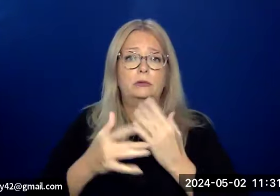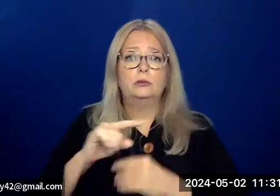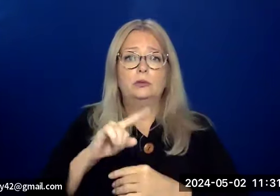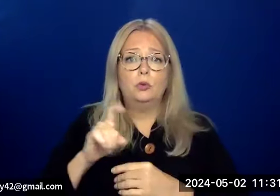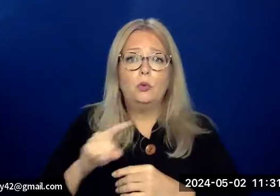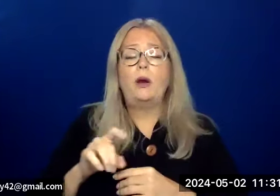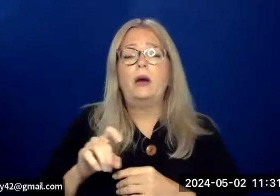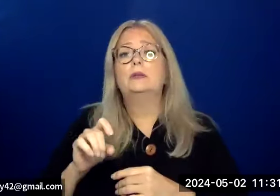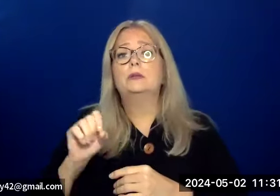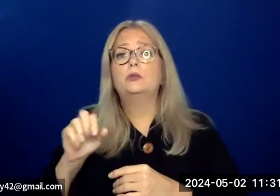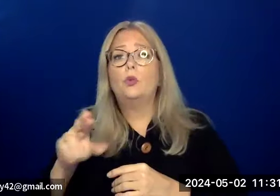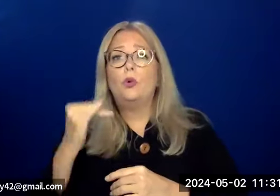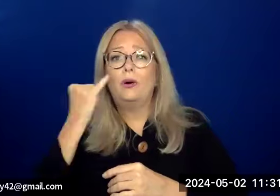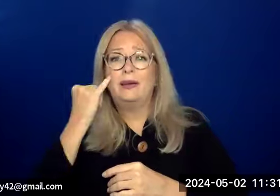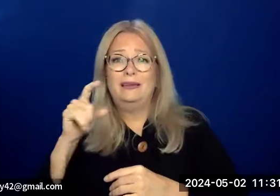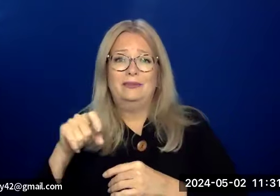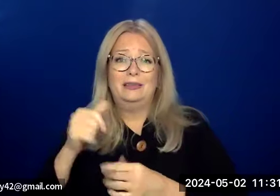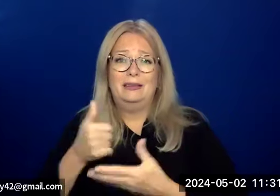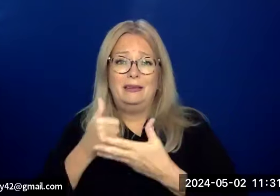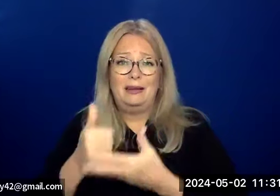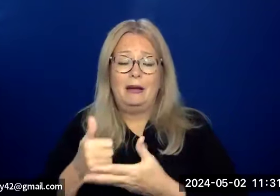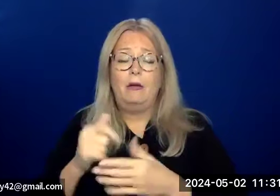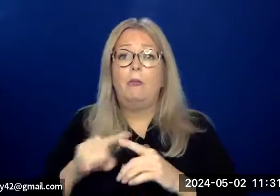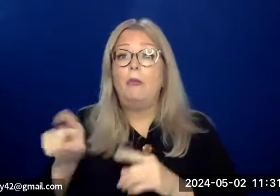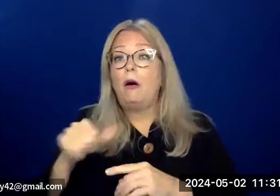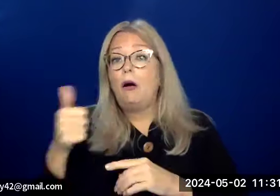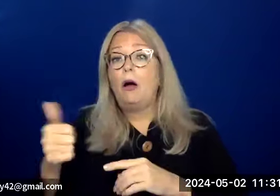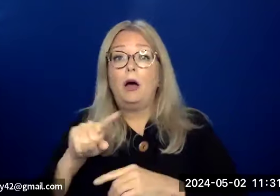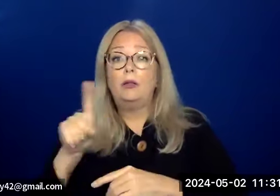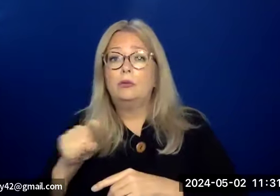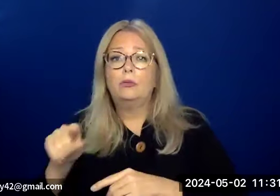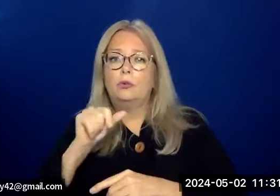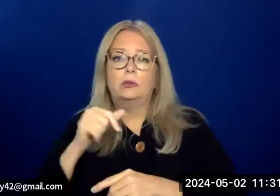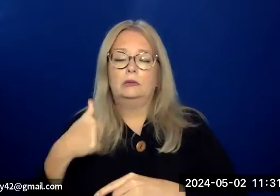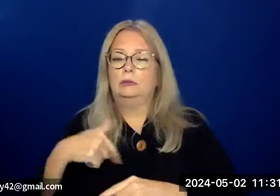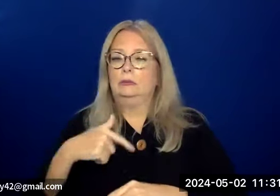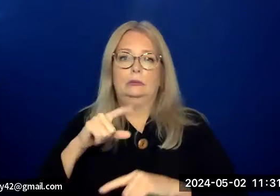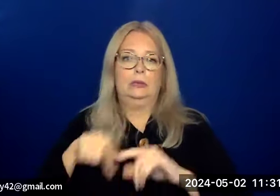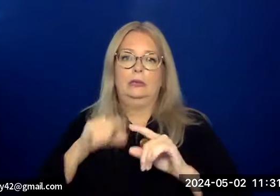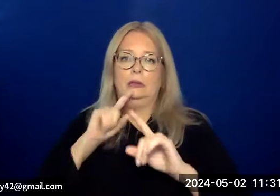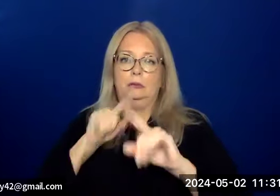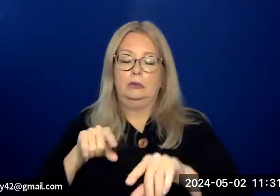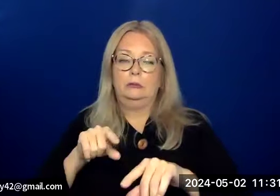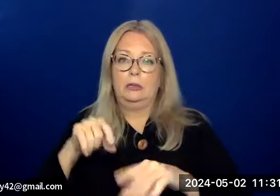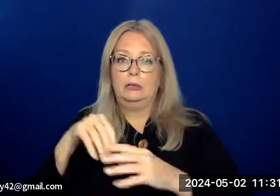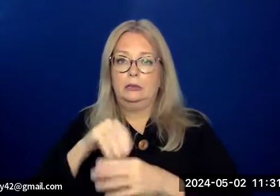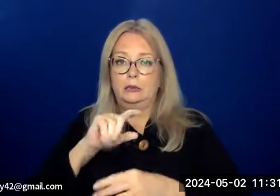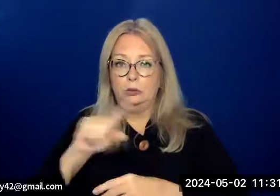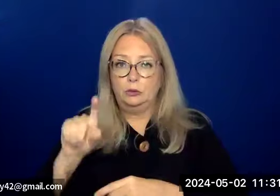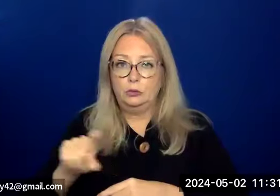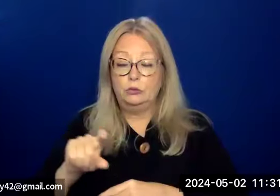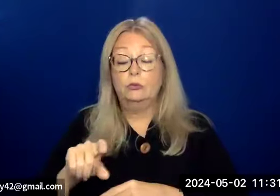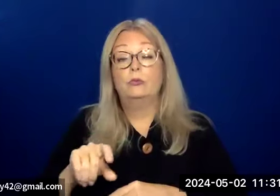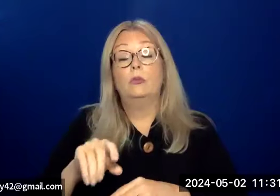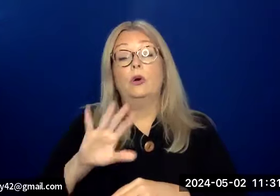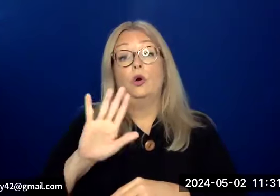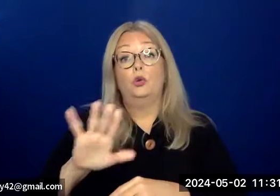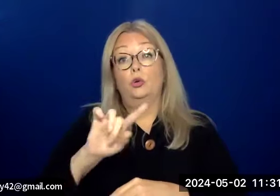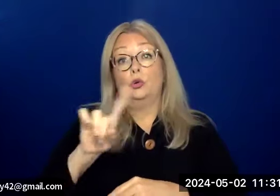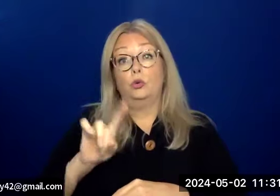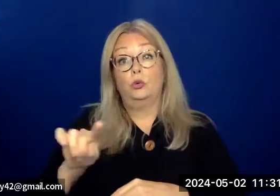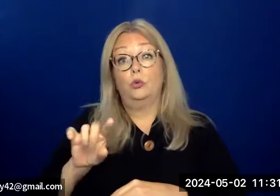but we generally won't be responding to other questions during this Zoom. You may put questions that you have in the chat or